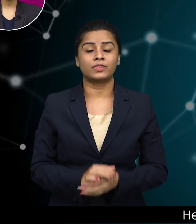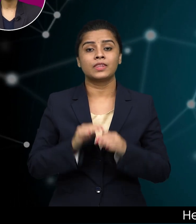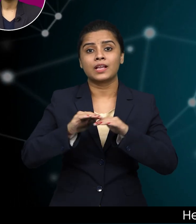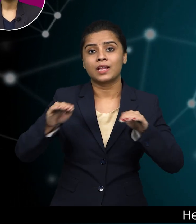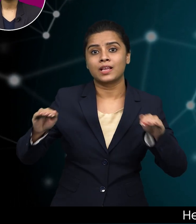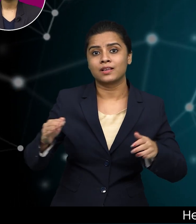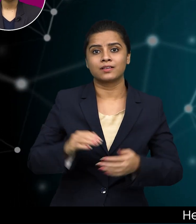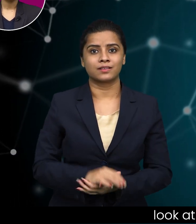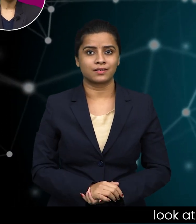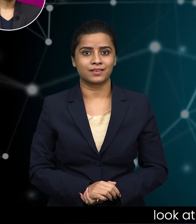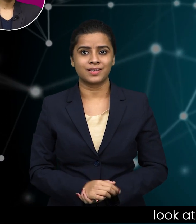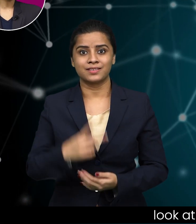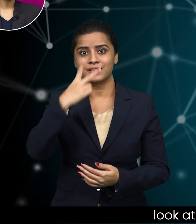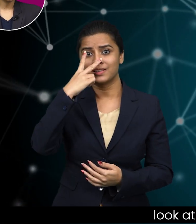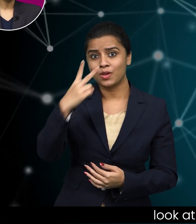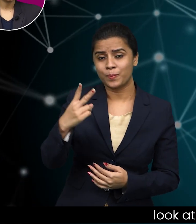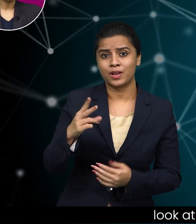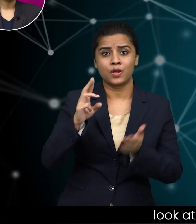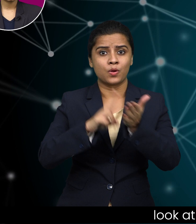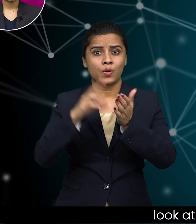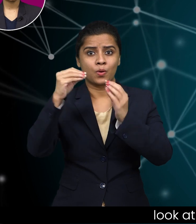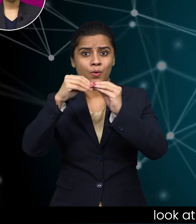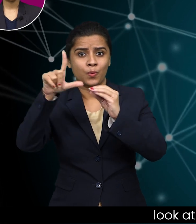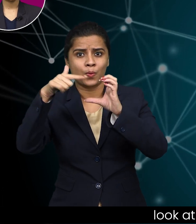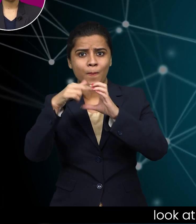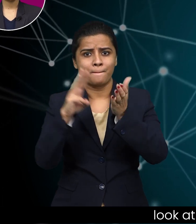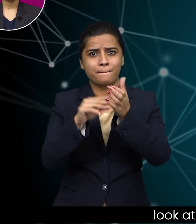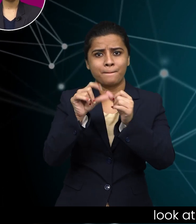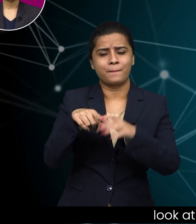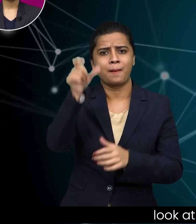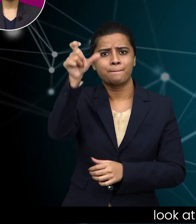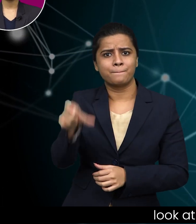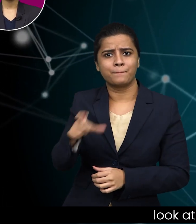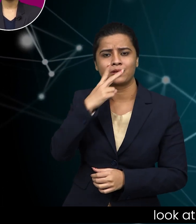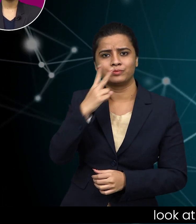Hey children, look at this noble man.